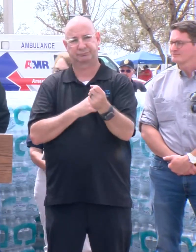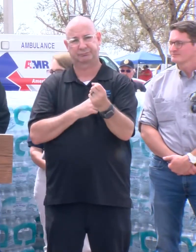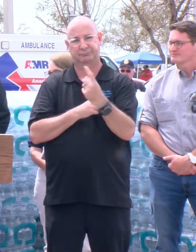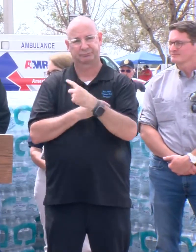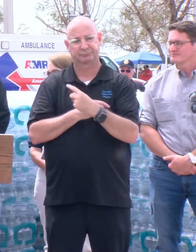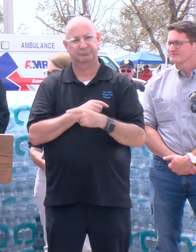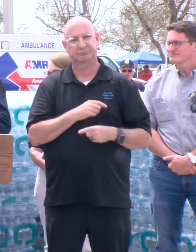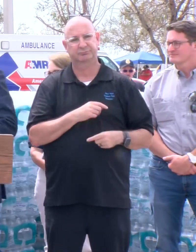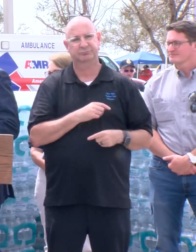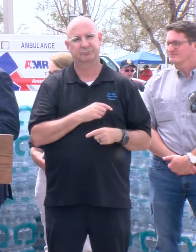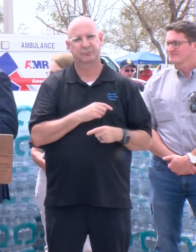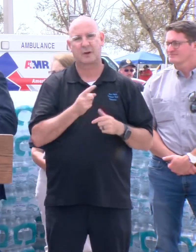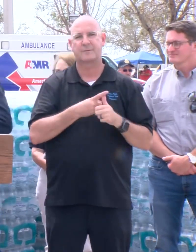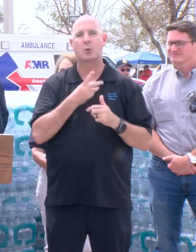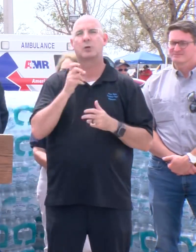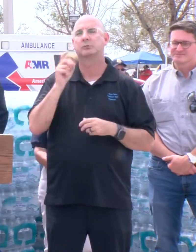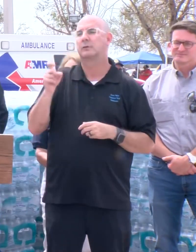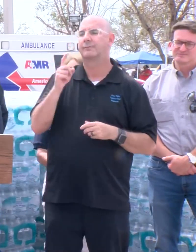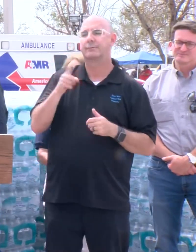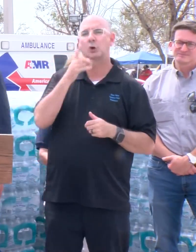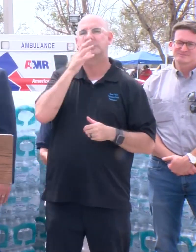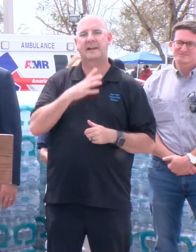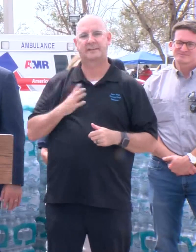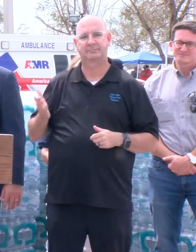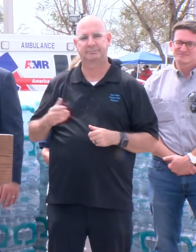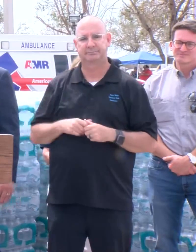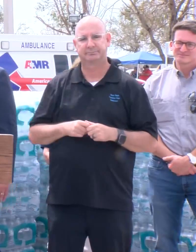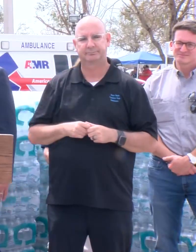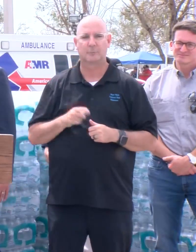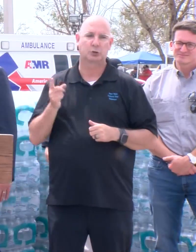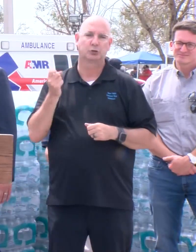question for the first lady. Okay.